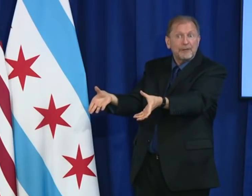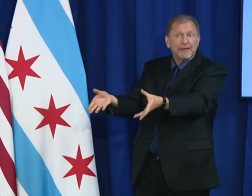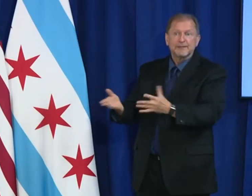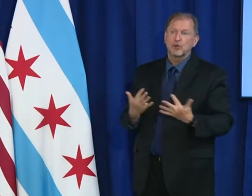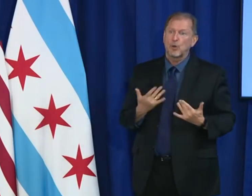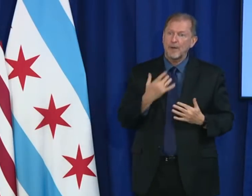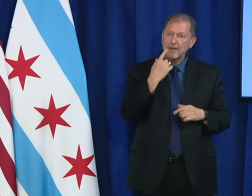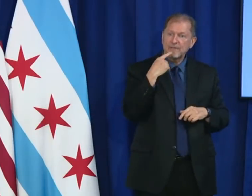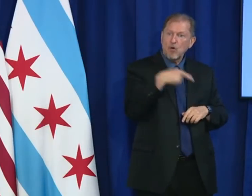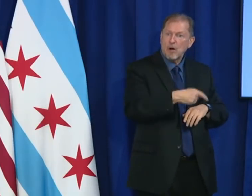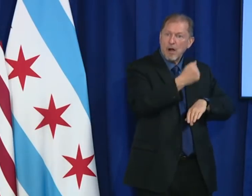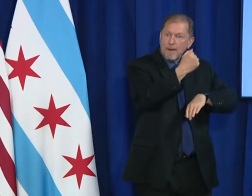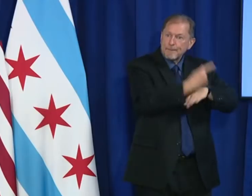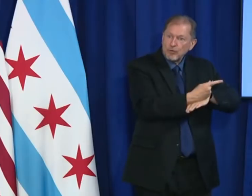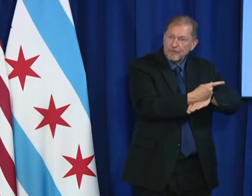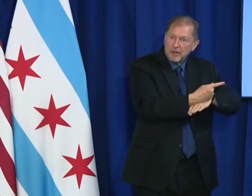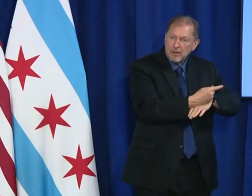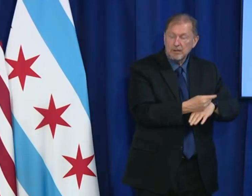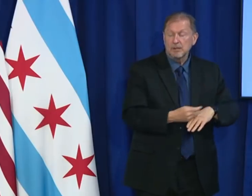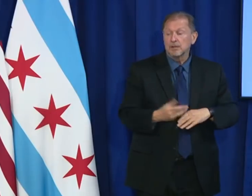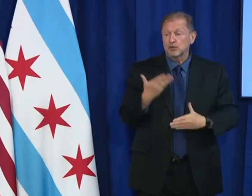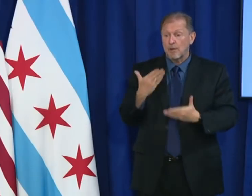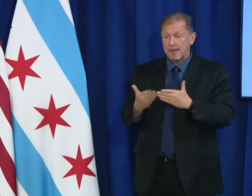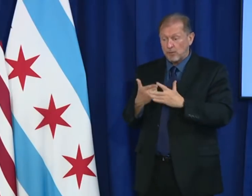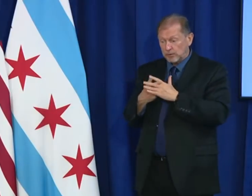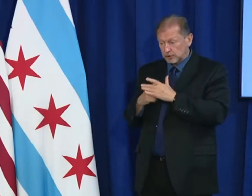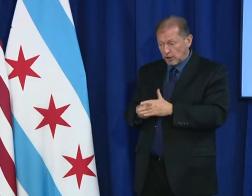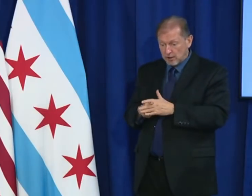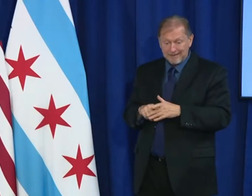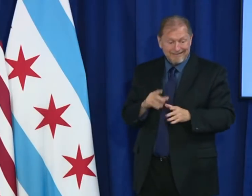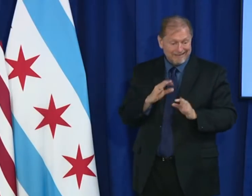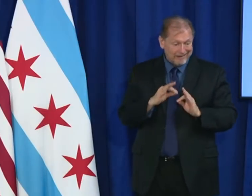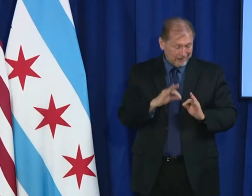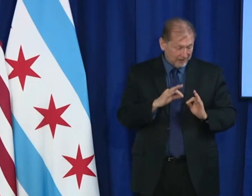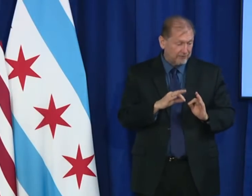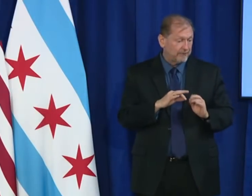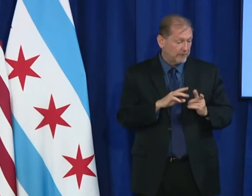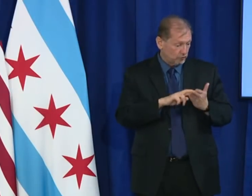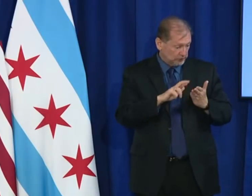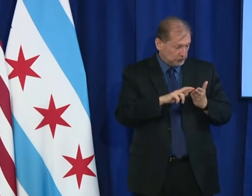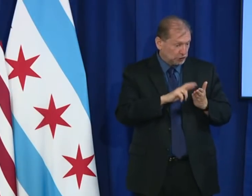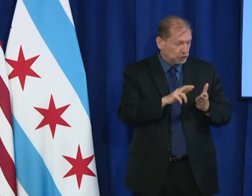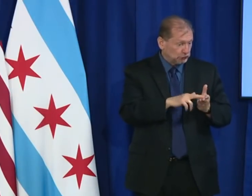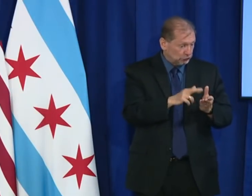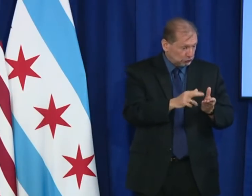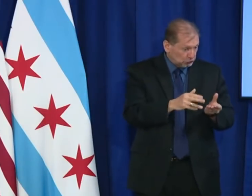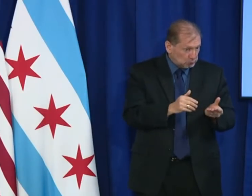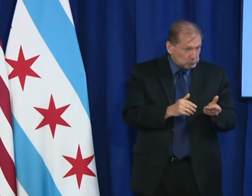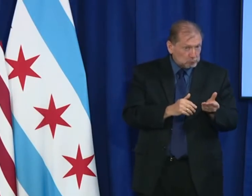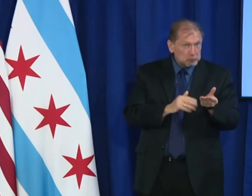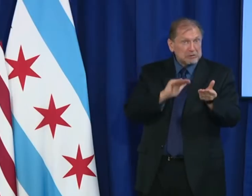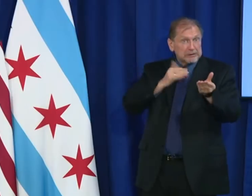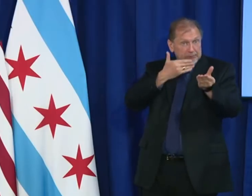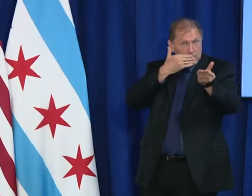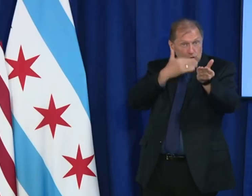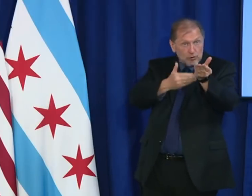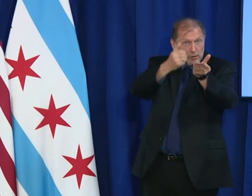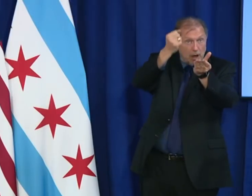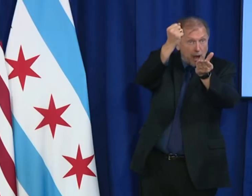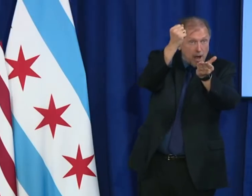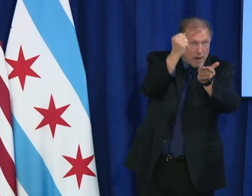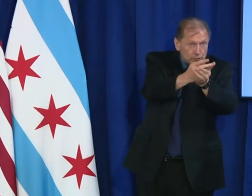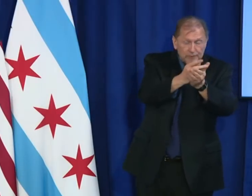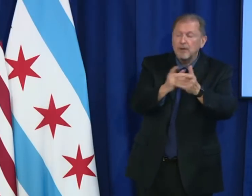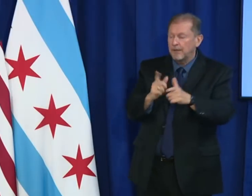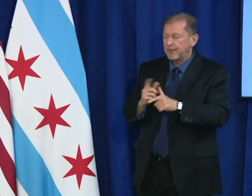preliminary distribution of that as the trial information is being submitted to FDA. It will go